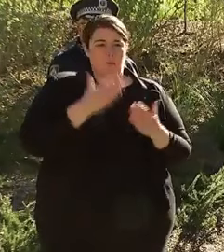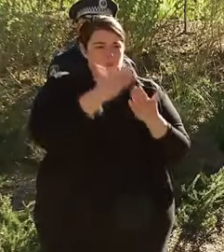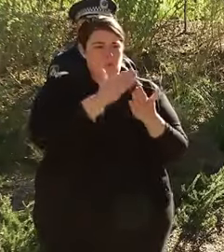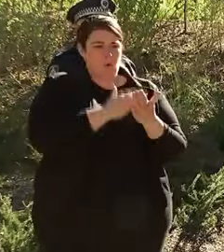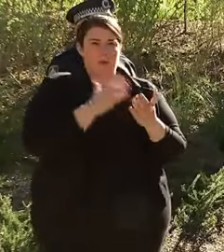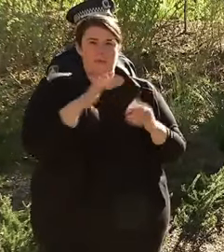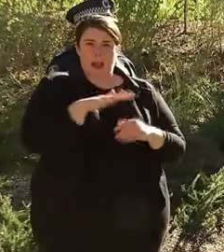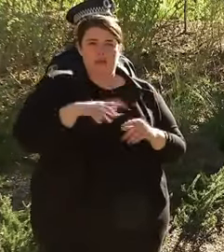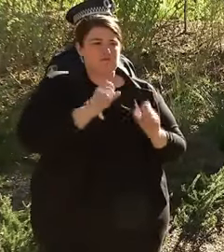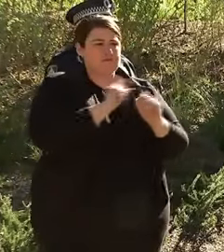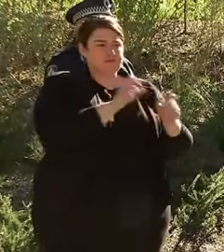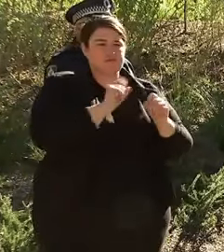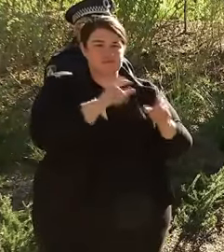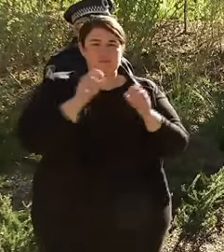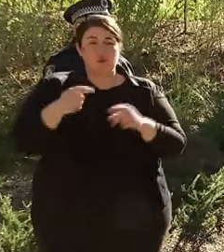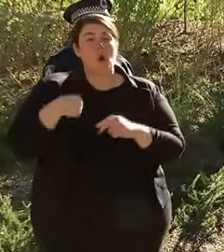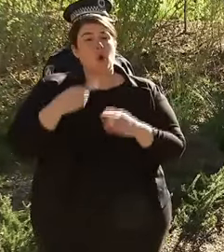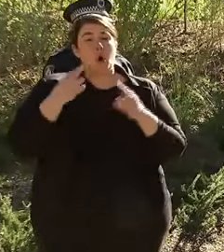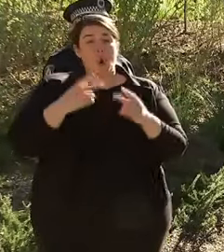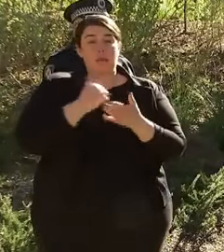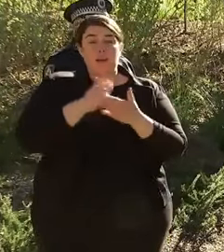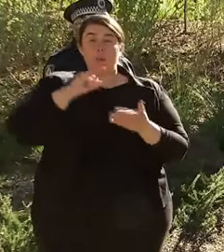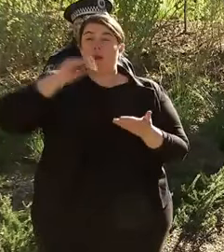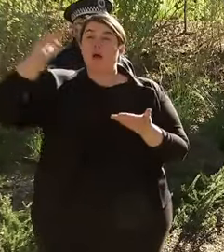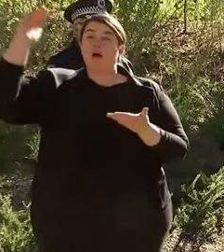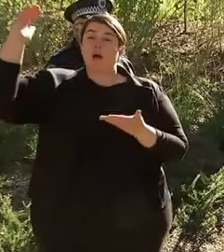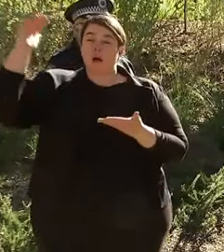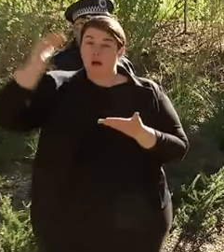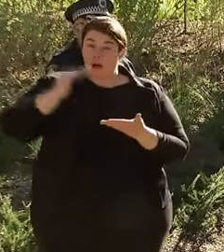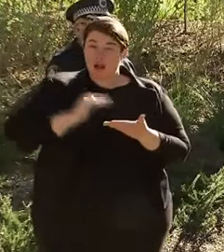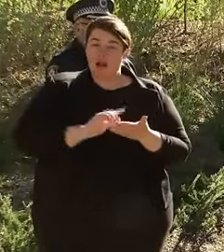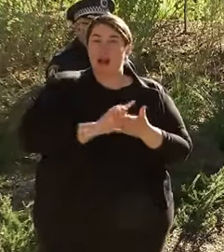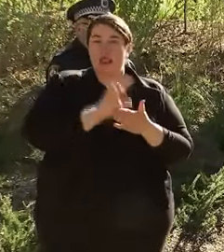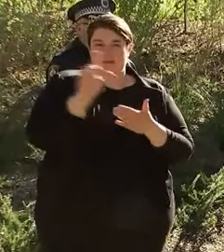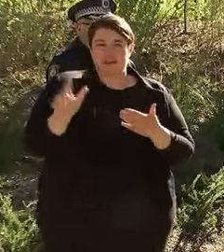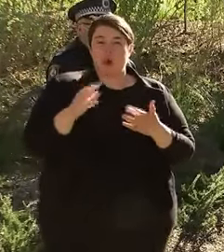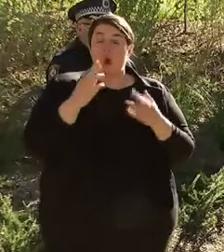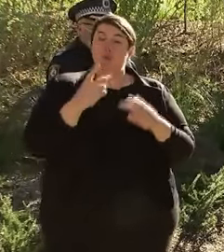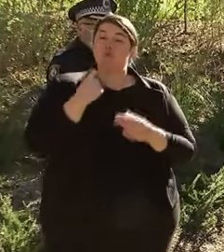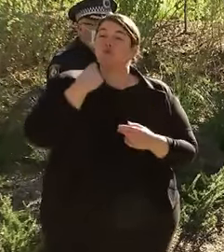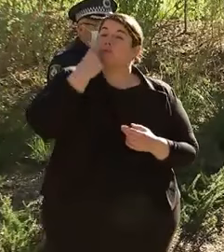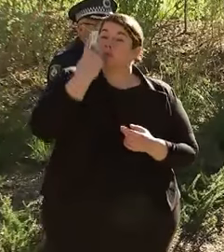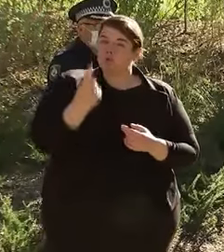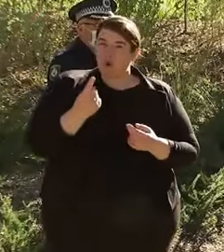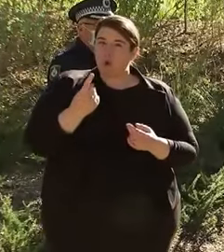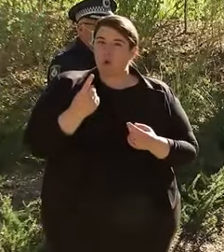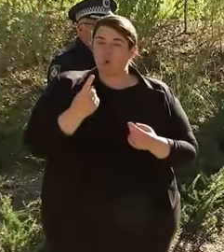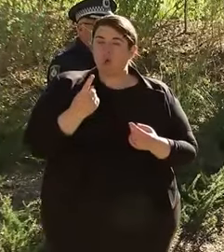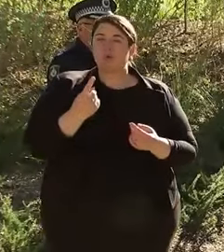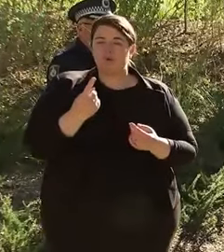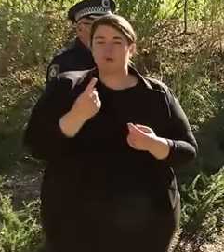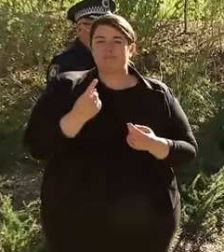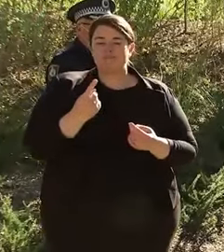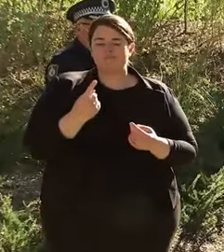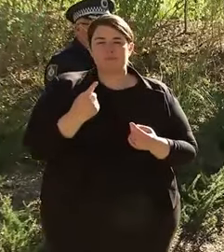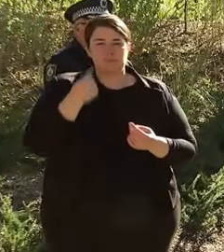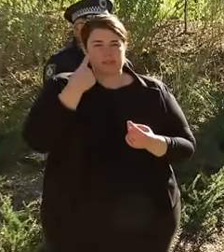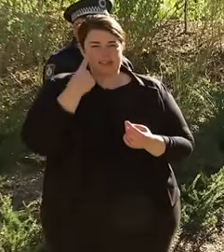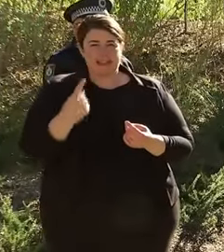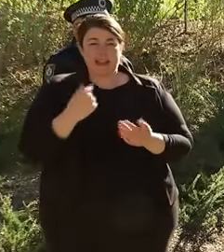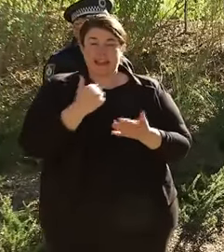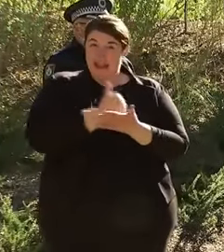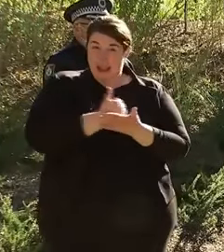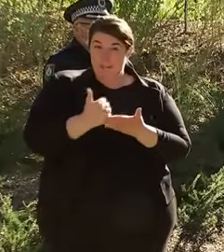We really hope that will turn around, and I'm hoping that by tomorrow we will gradually see that we're